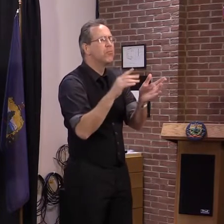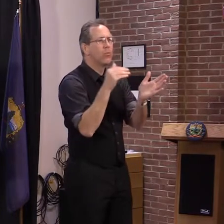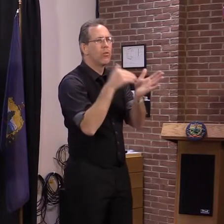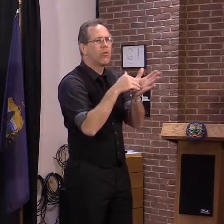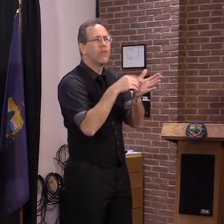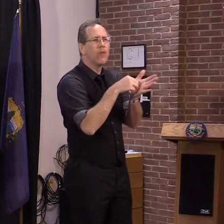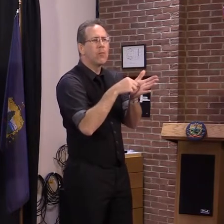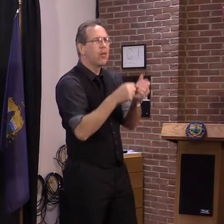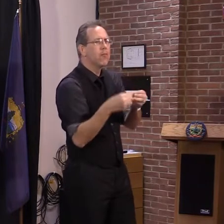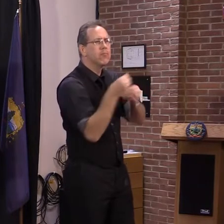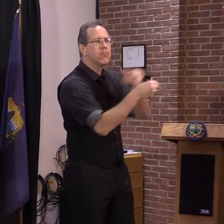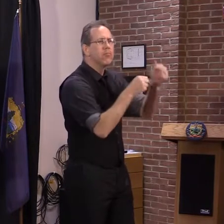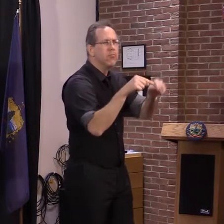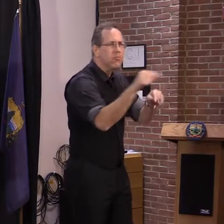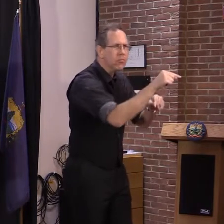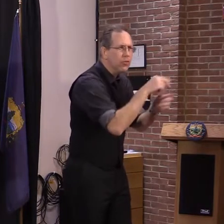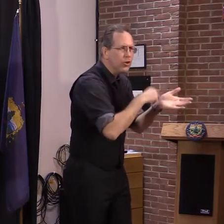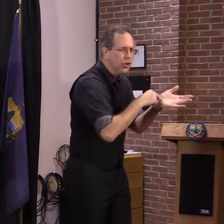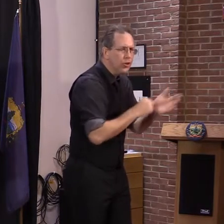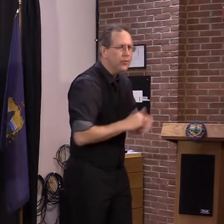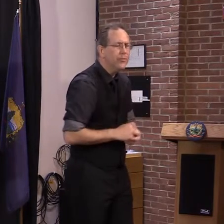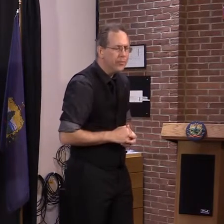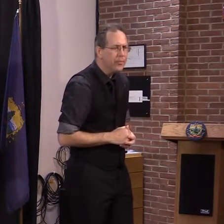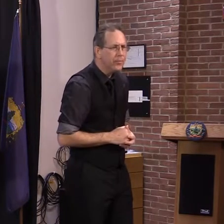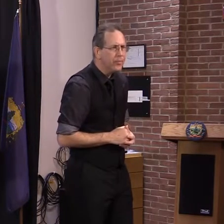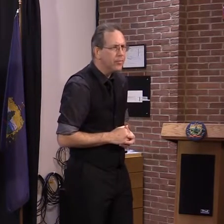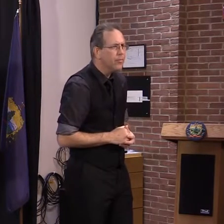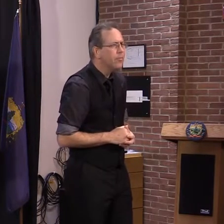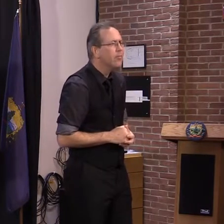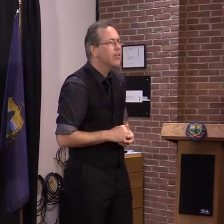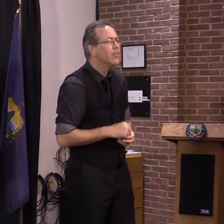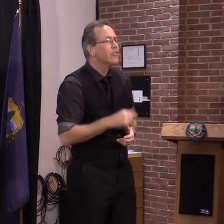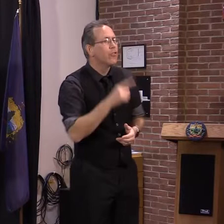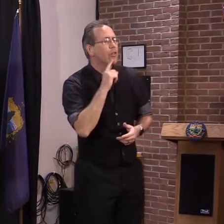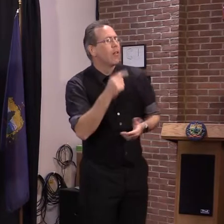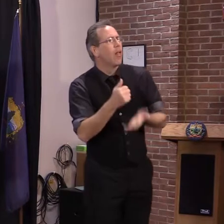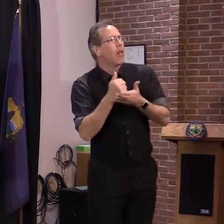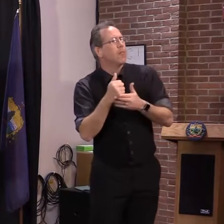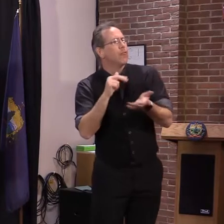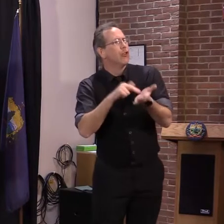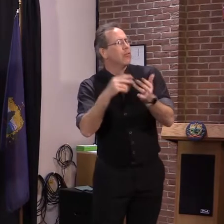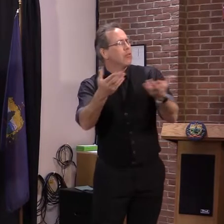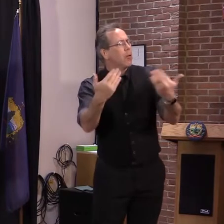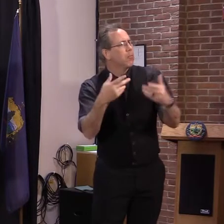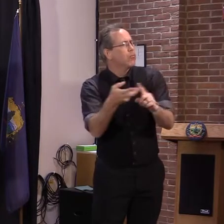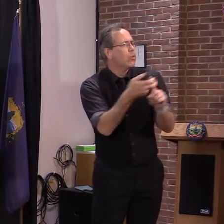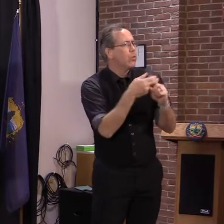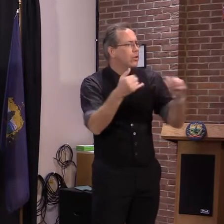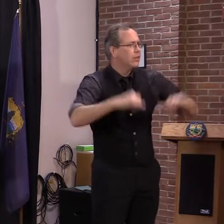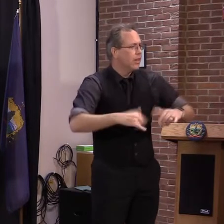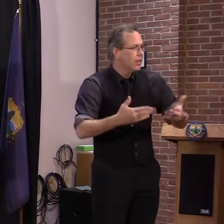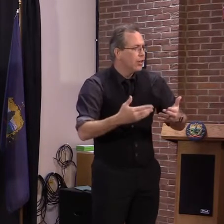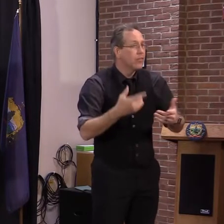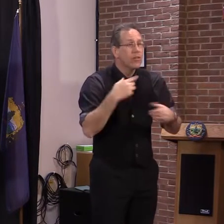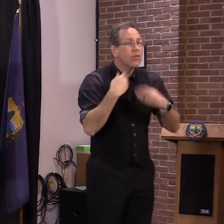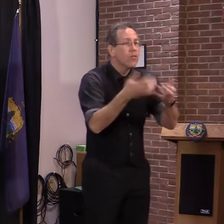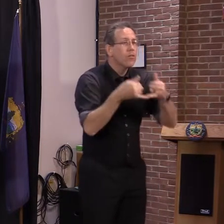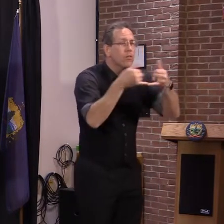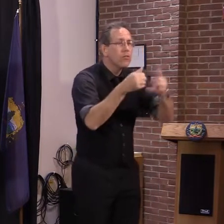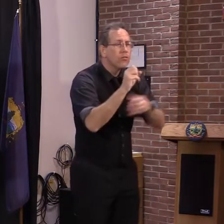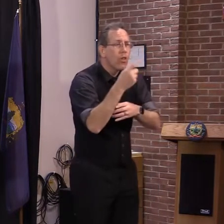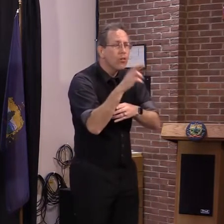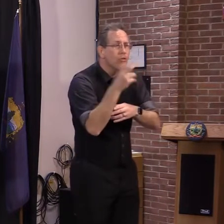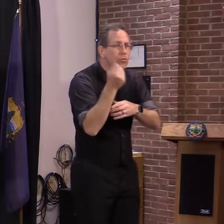proposal is part of a comprehensive retention and recruitment package for nurses that includes increased scholarship opportunities and expanded loan repayment programs